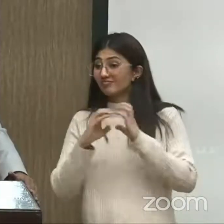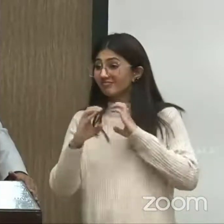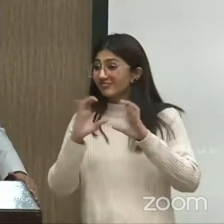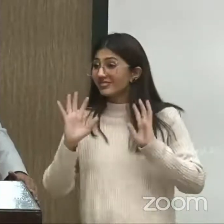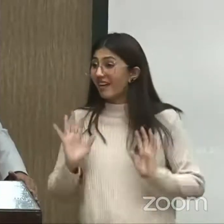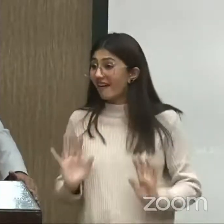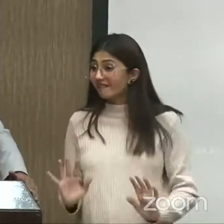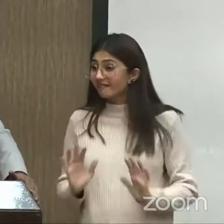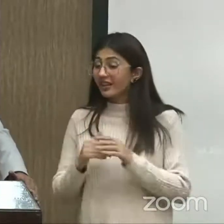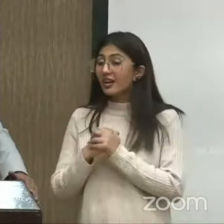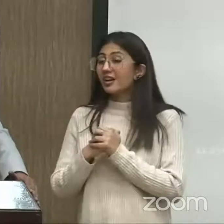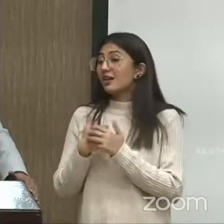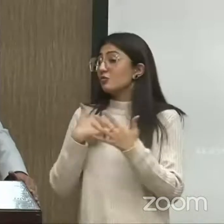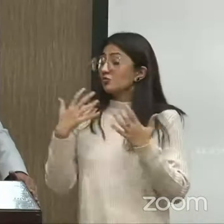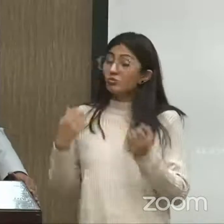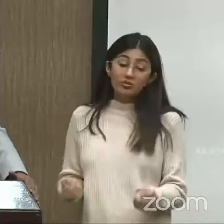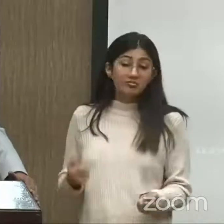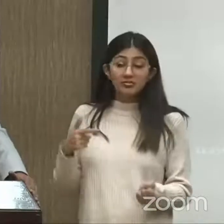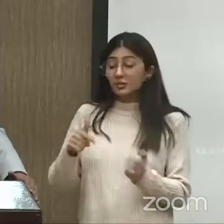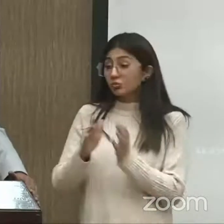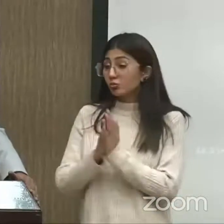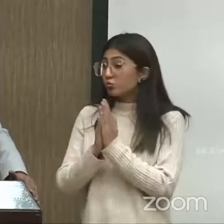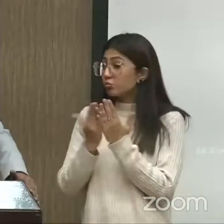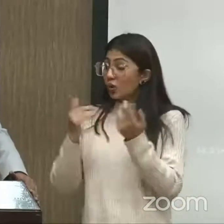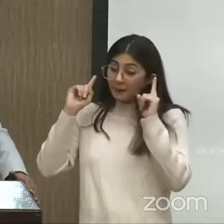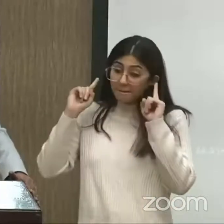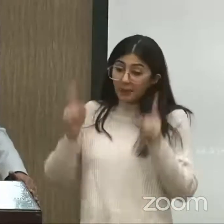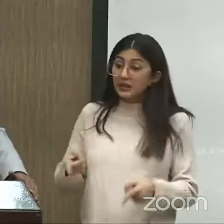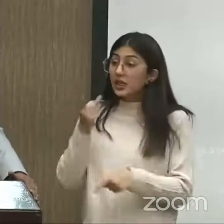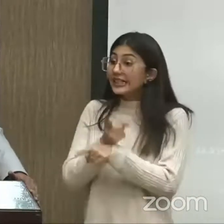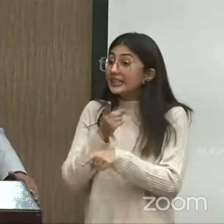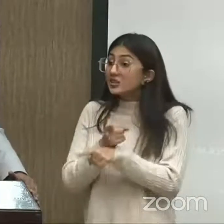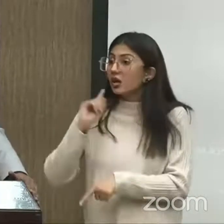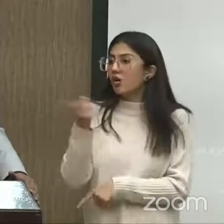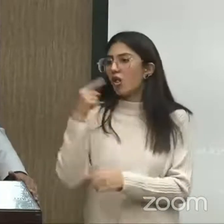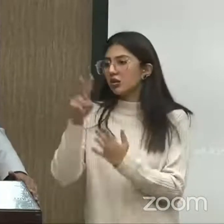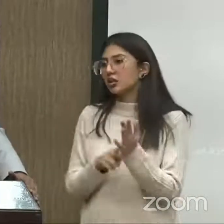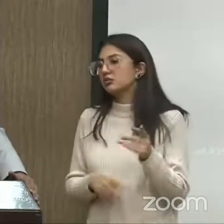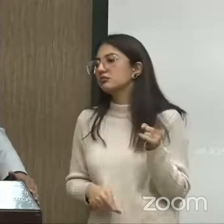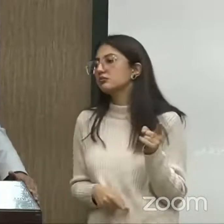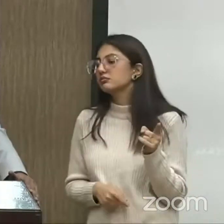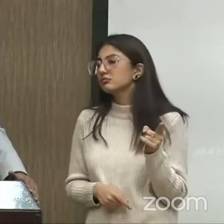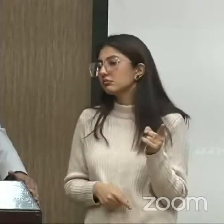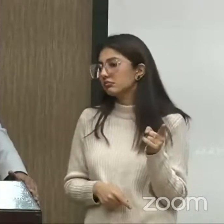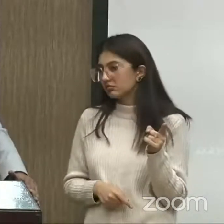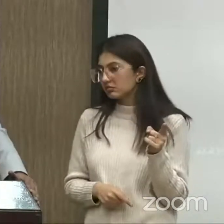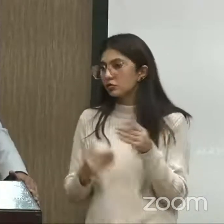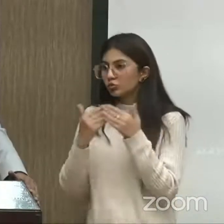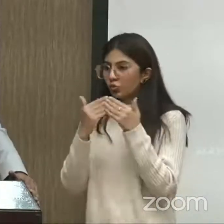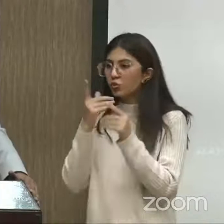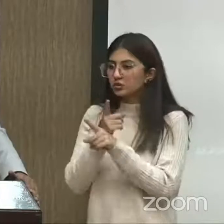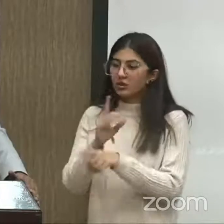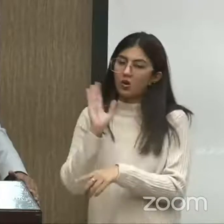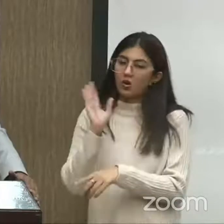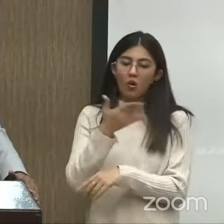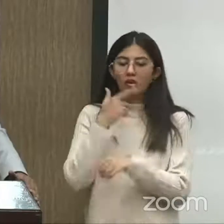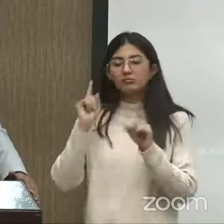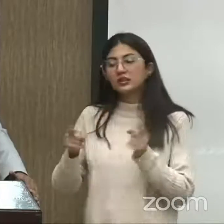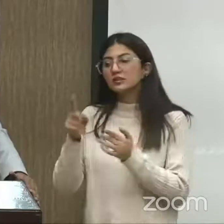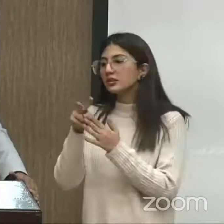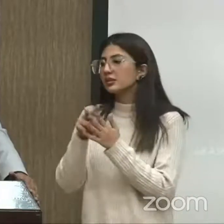this book to be a mandatory reading for teachers in schools. So I've been talking to all my friends and